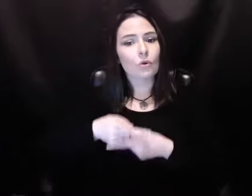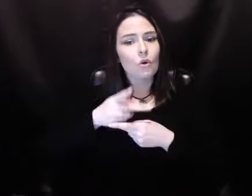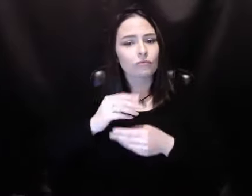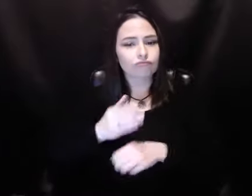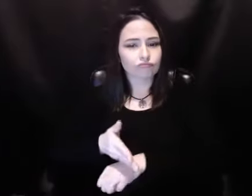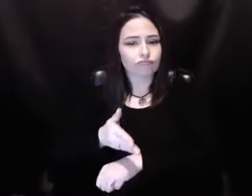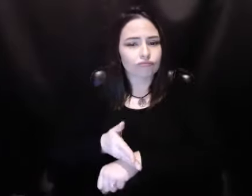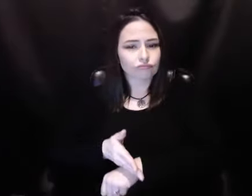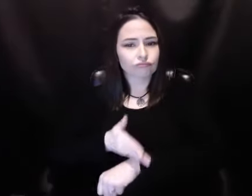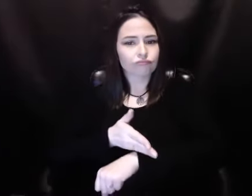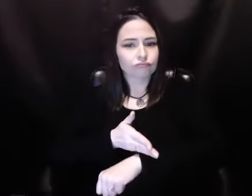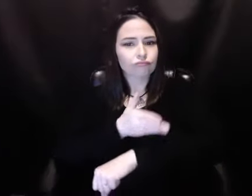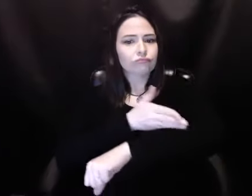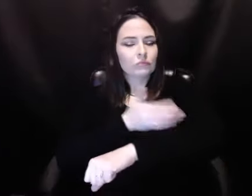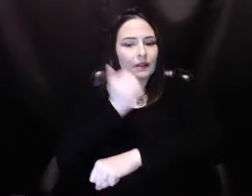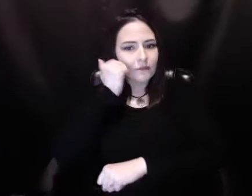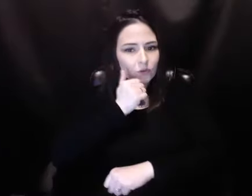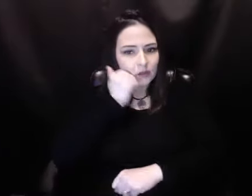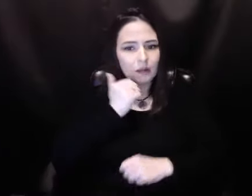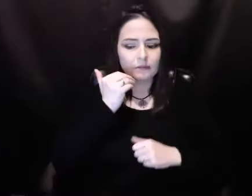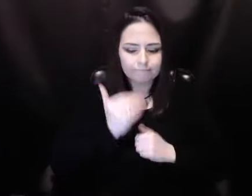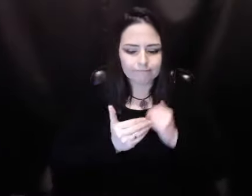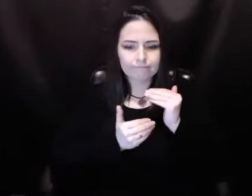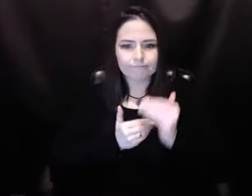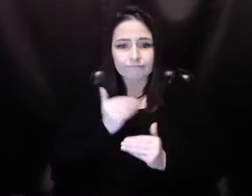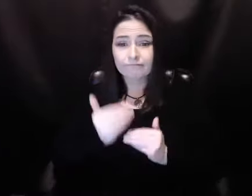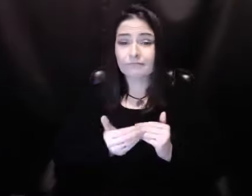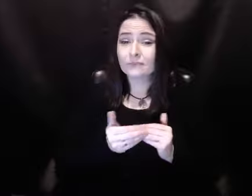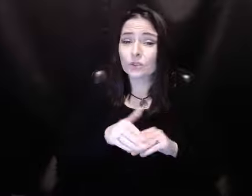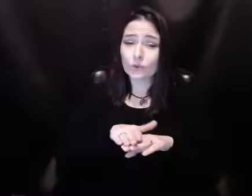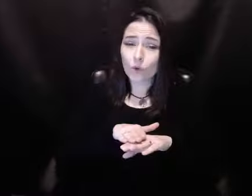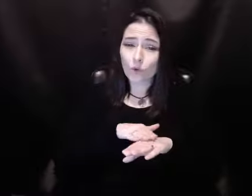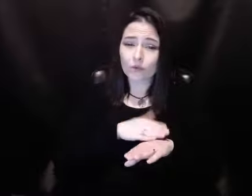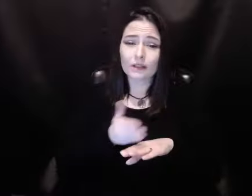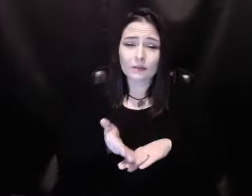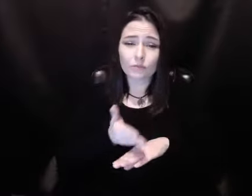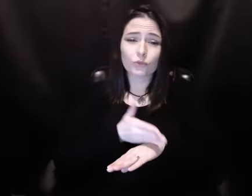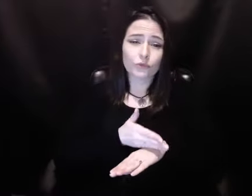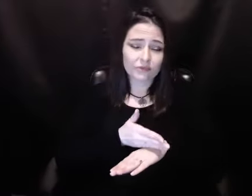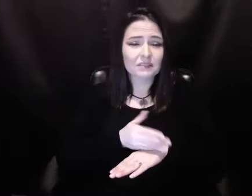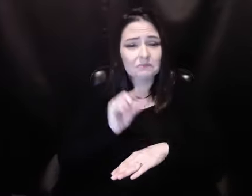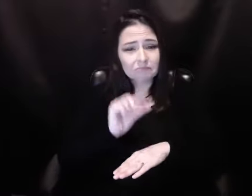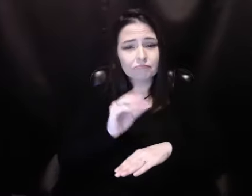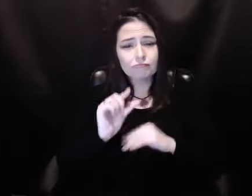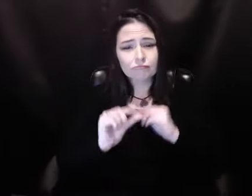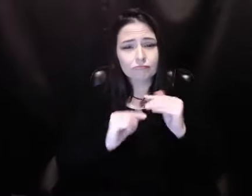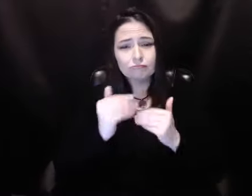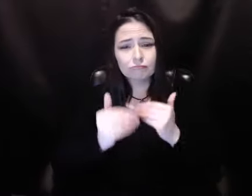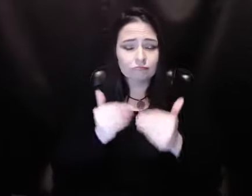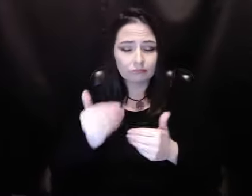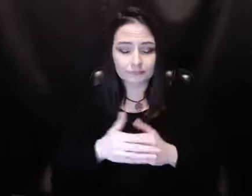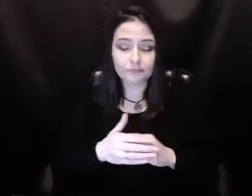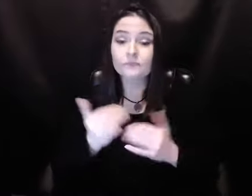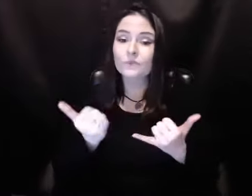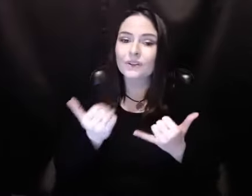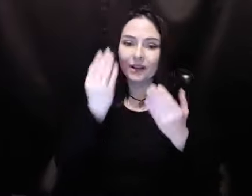nature of my wrongs. I am on a soul-searching journey of recovery. I will use the program and all that it has to